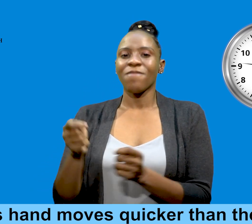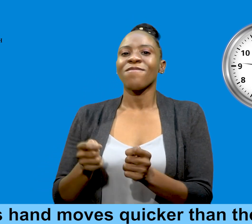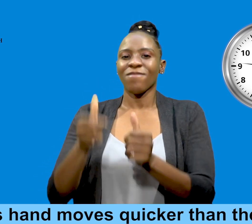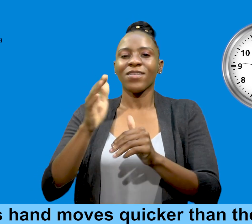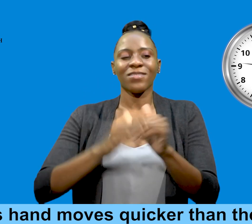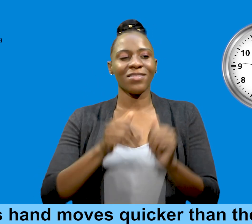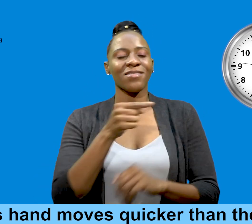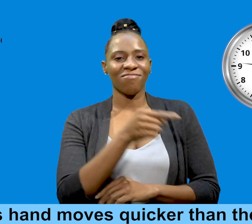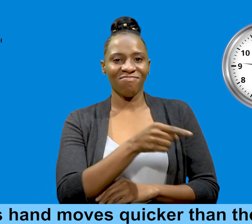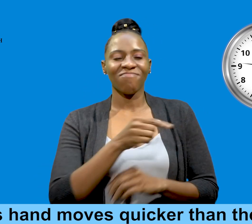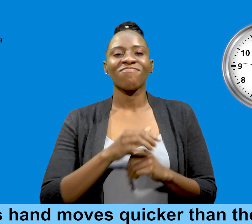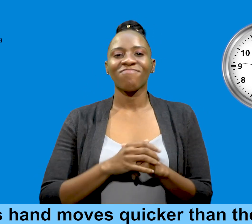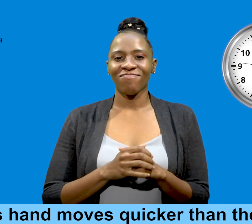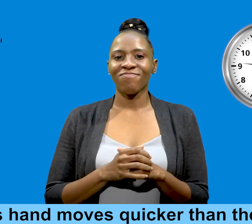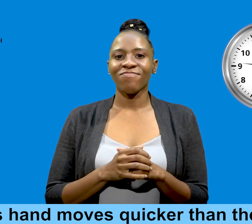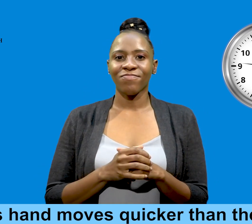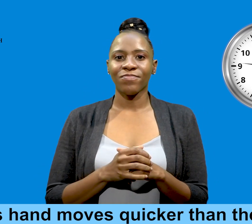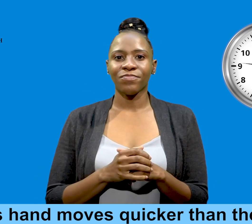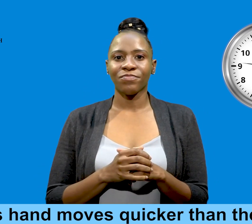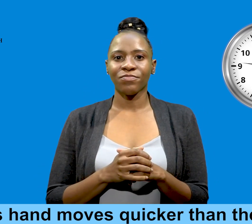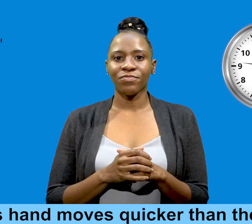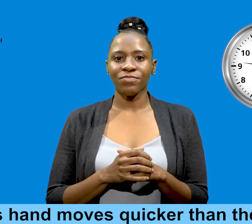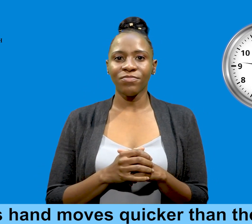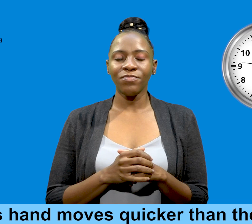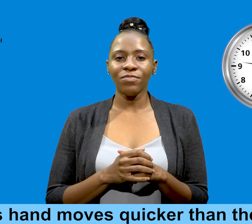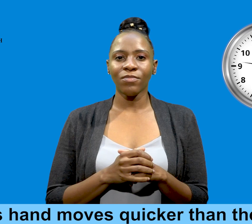This hand moves quicker than the hour hand.